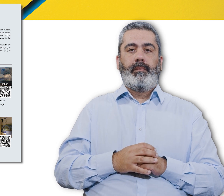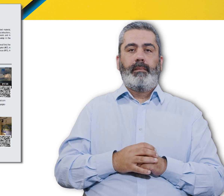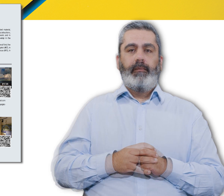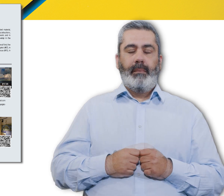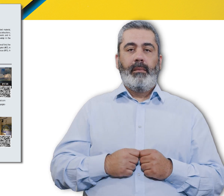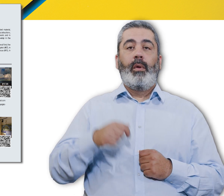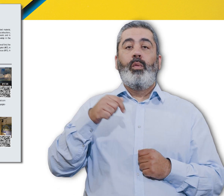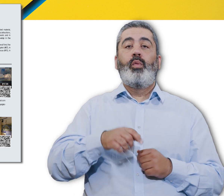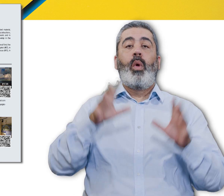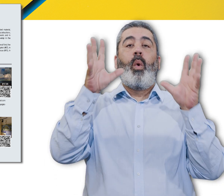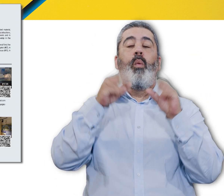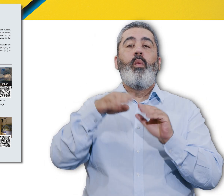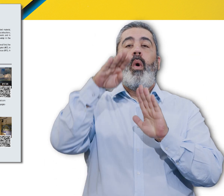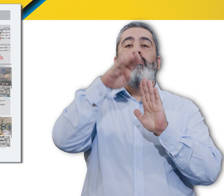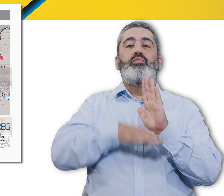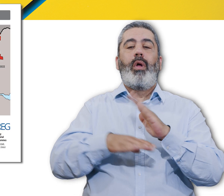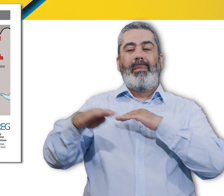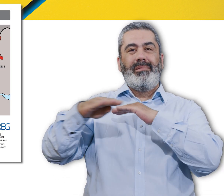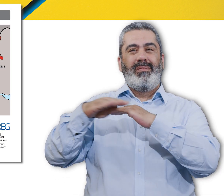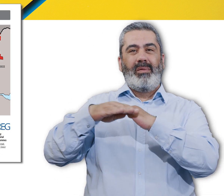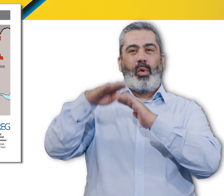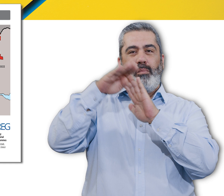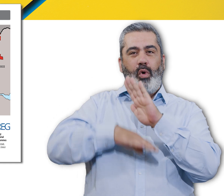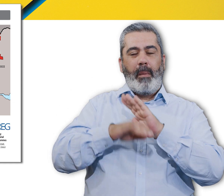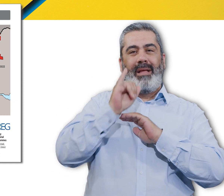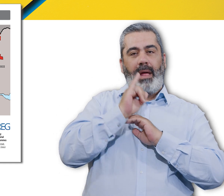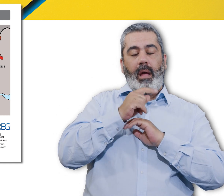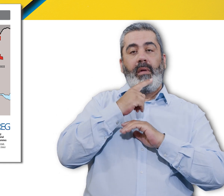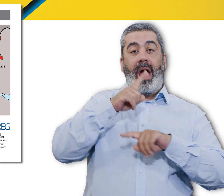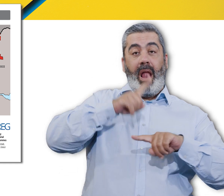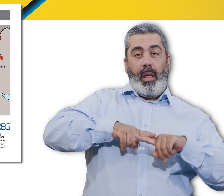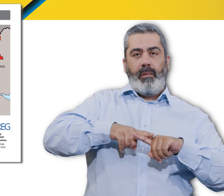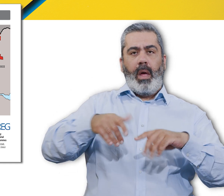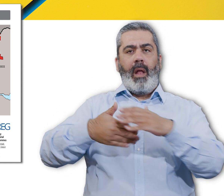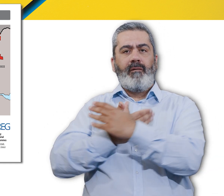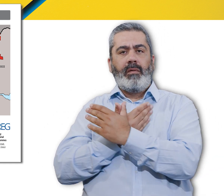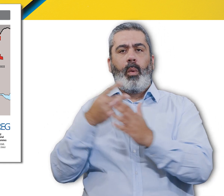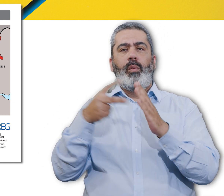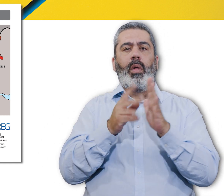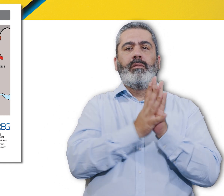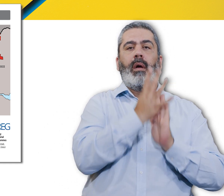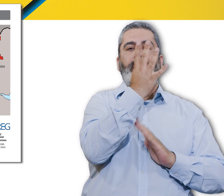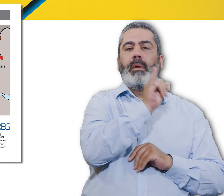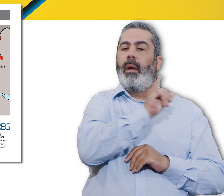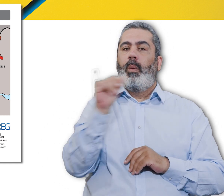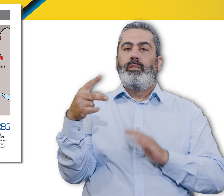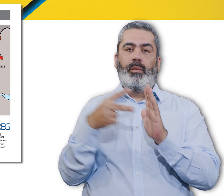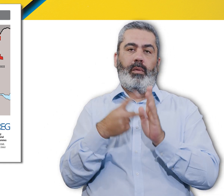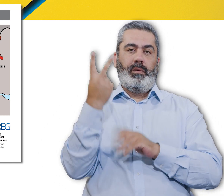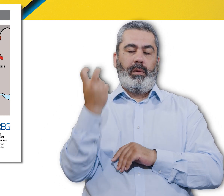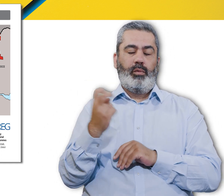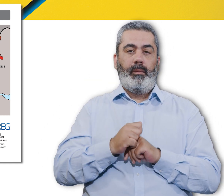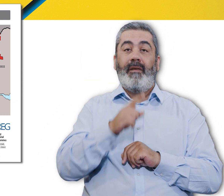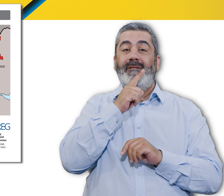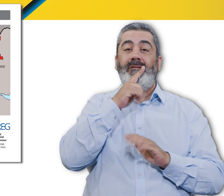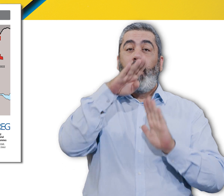44,100 Clydonia. End of page 22. About the Inter-IPA Cross-Border Cooperation Program Greece-Albania